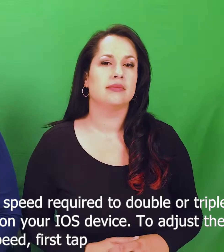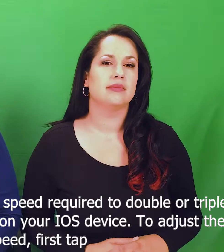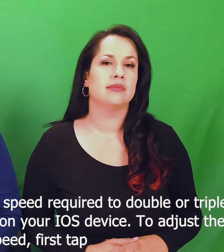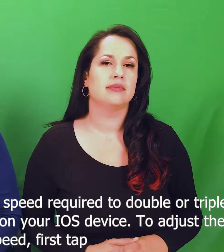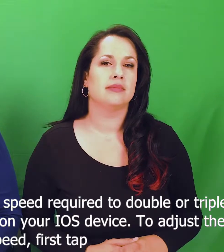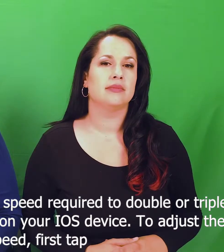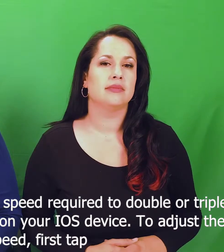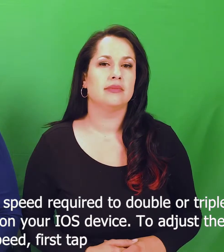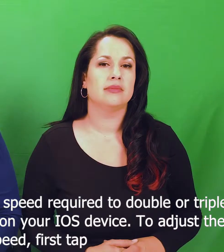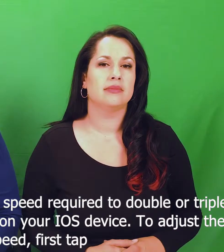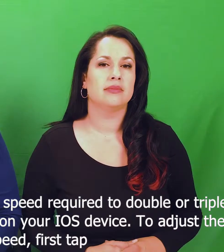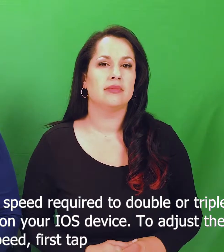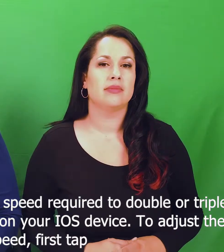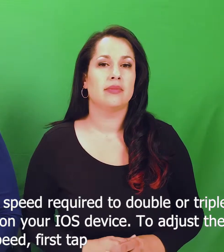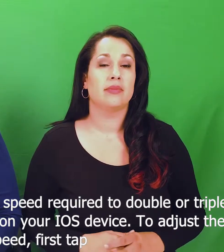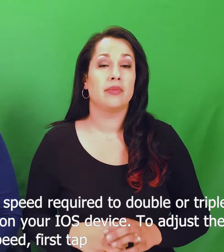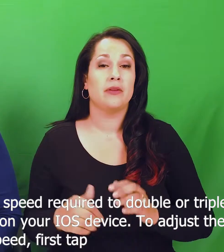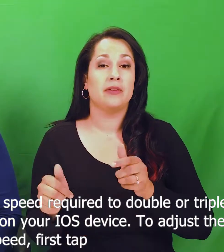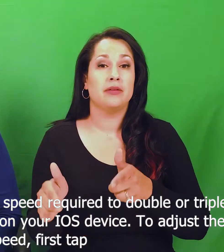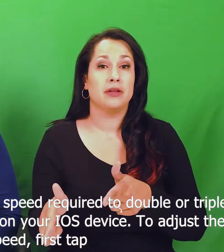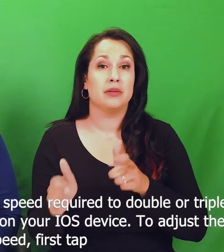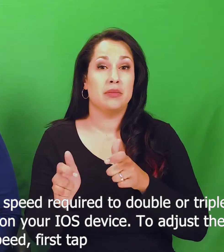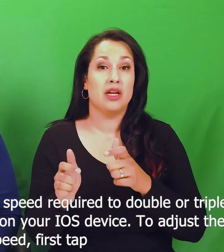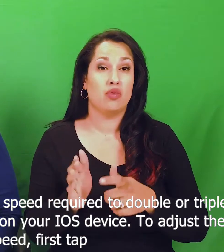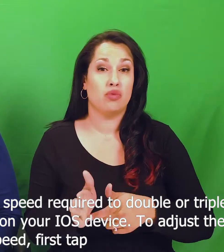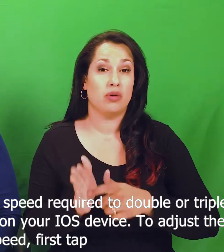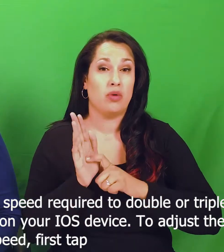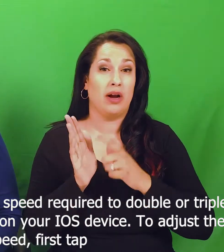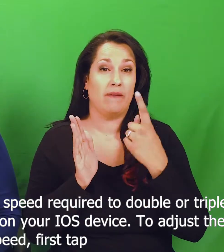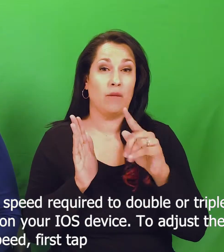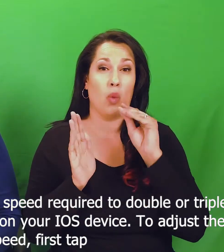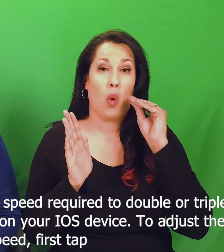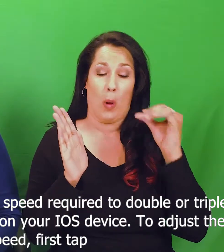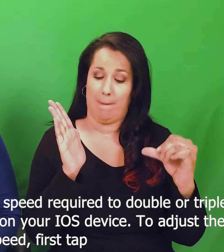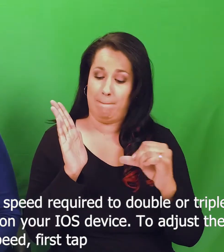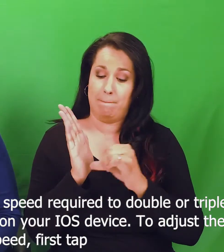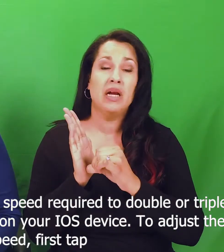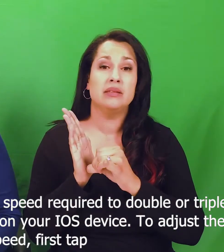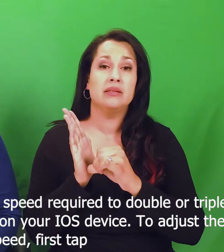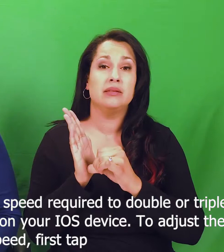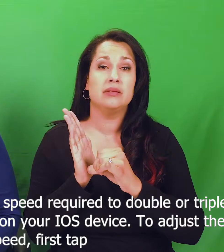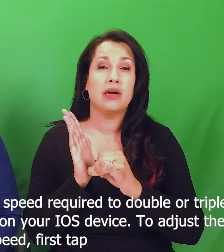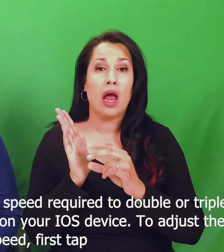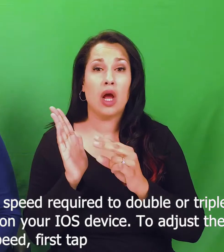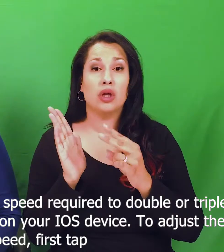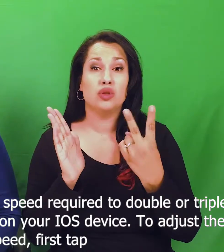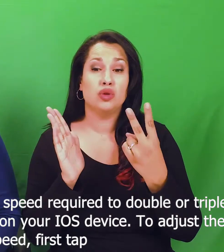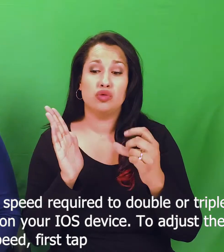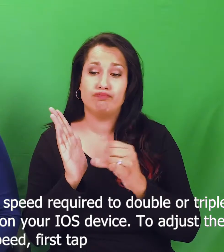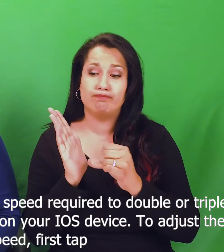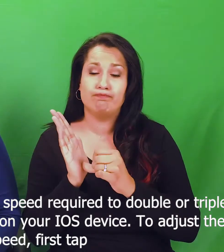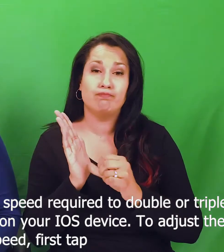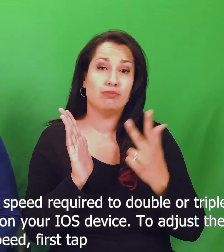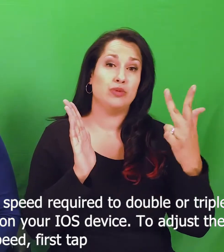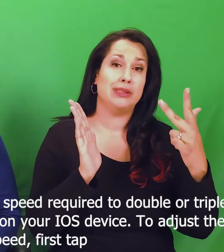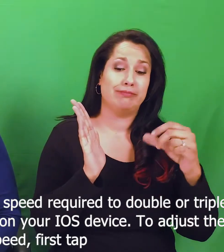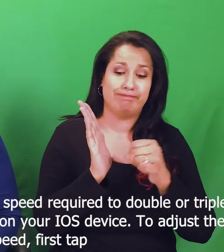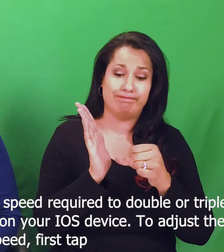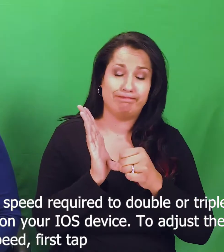You can adjust the speed required to double or triple click the home button on your iOS